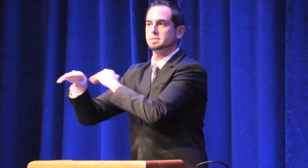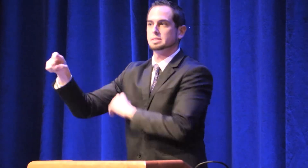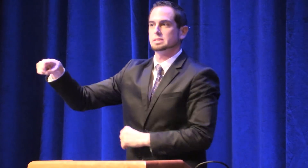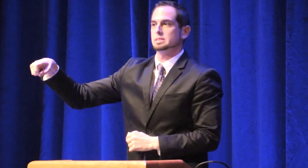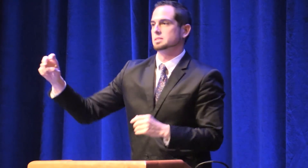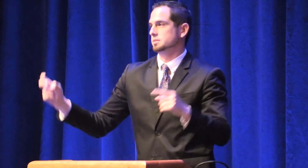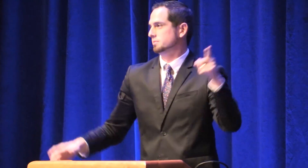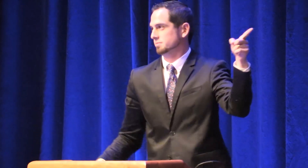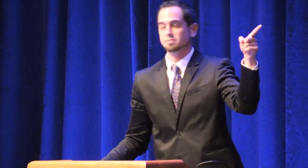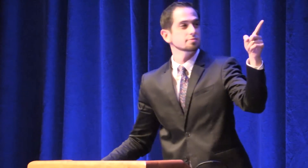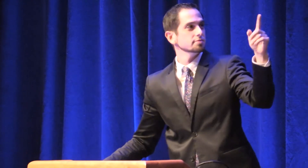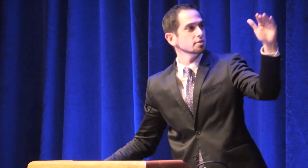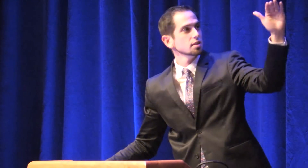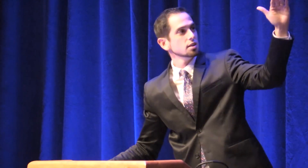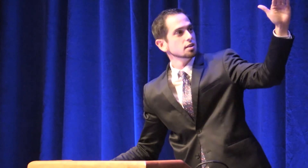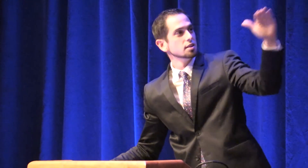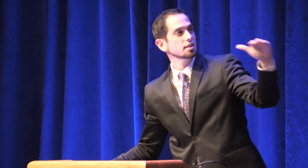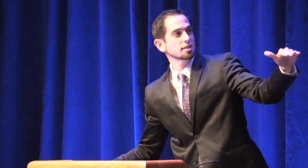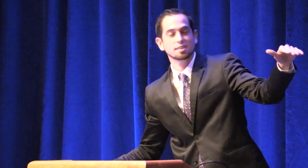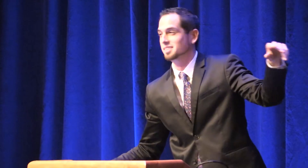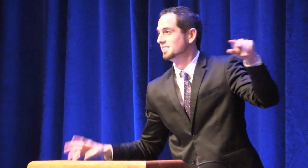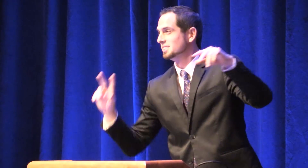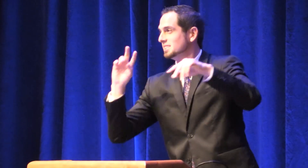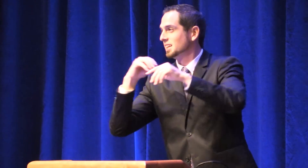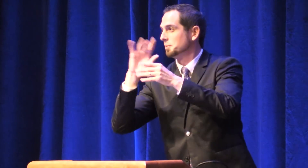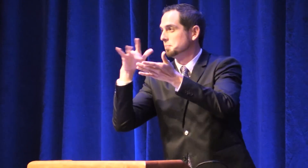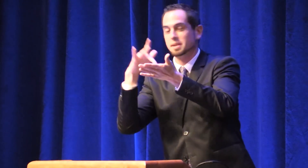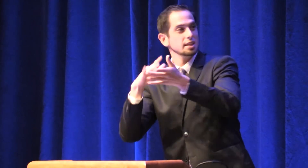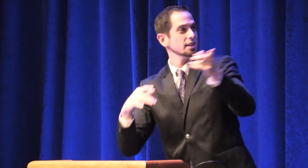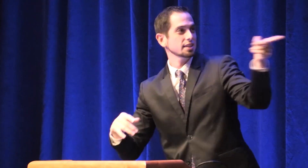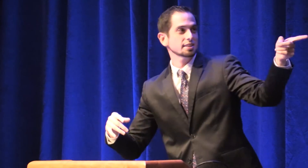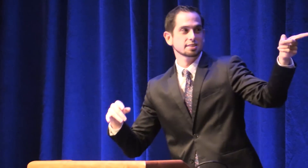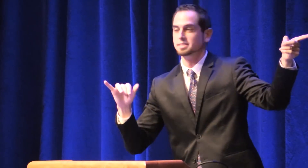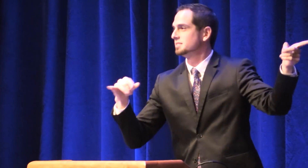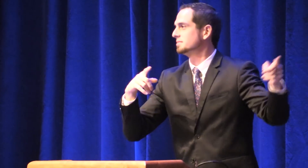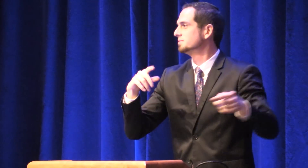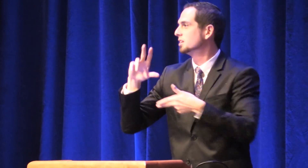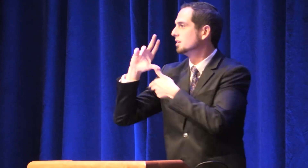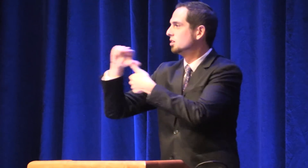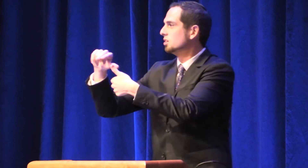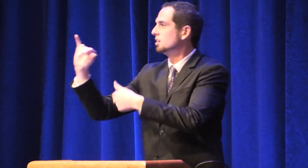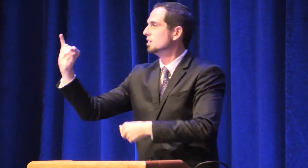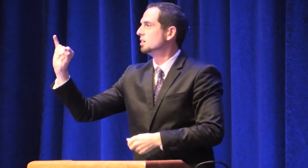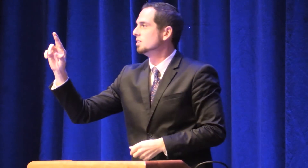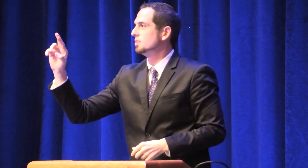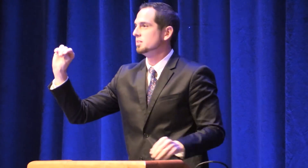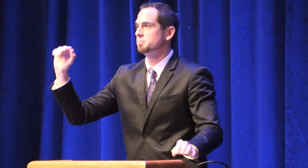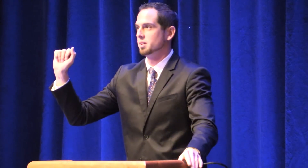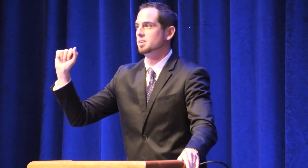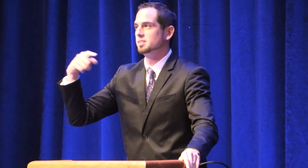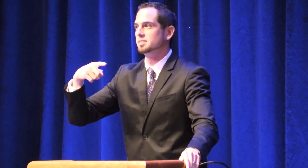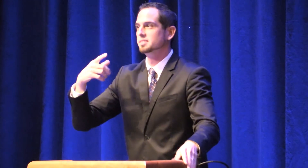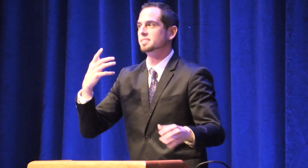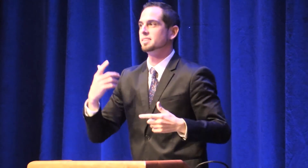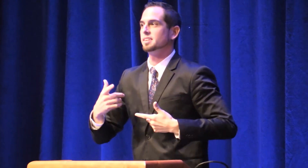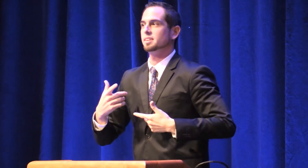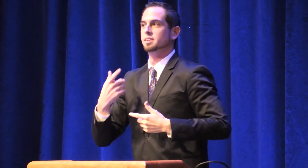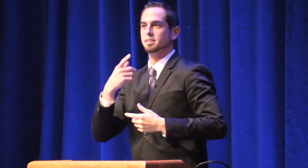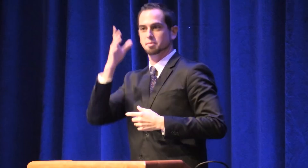this terrible situation had to happen for the deaf individuals to be taken more seriously in South Africa. And